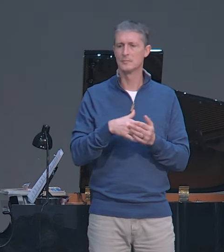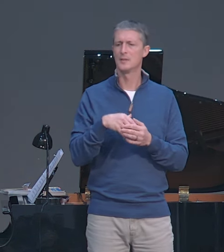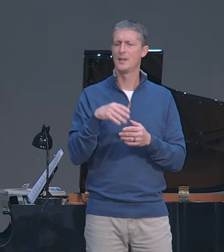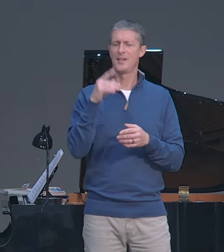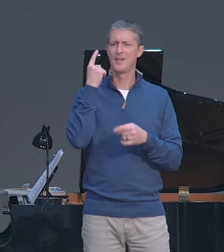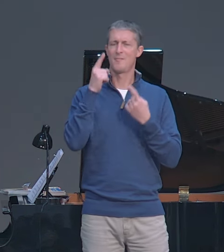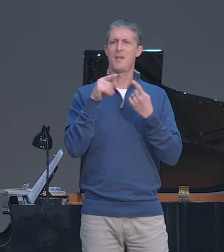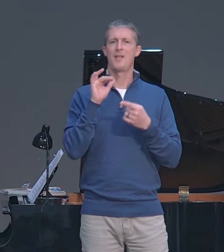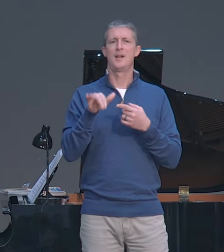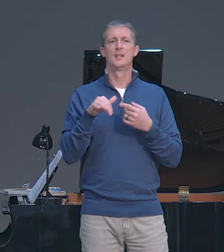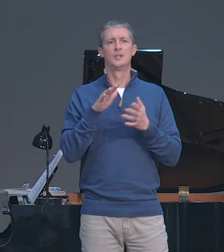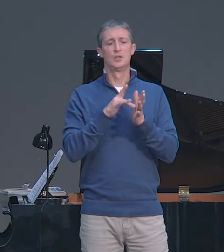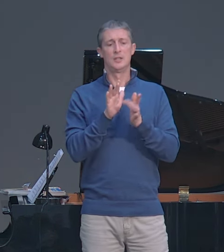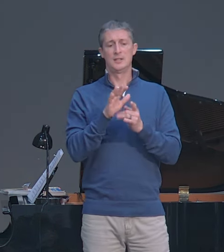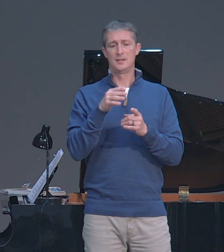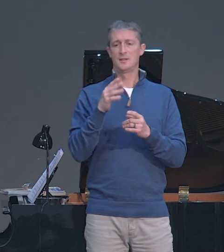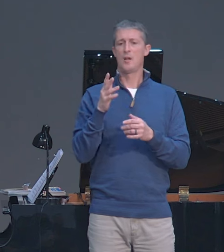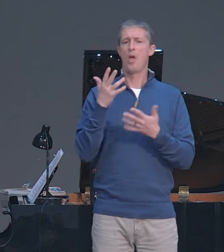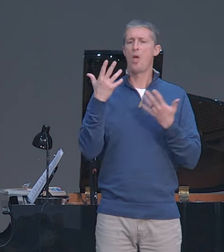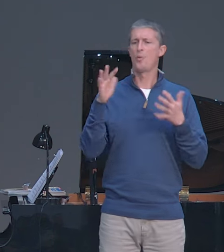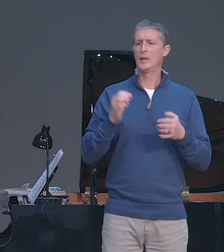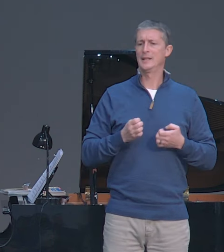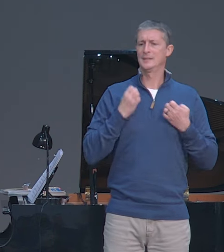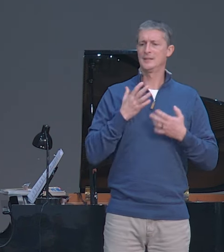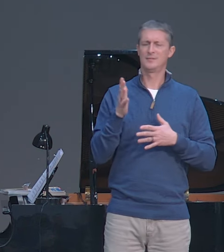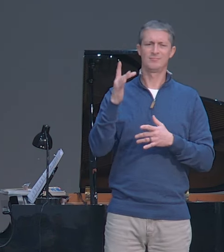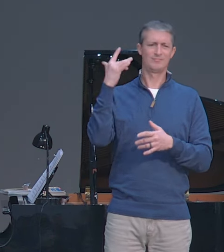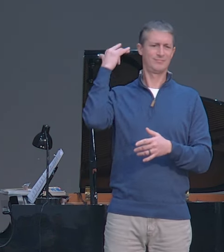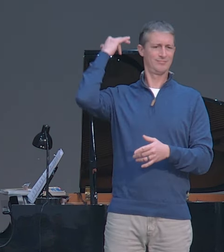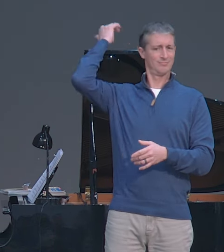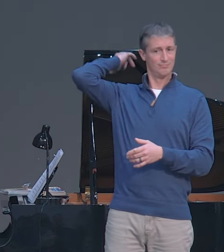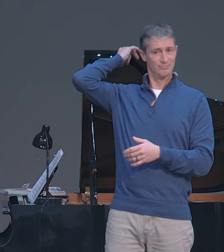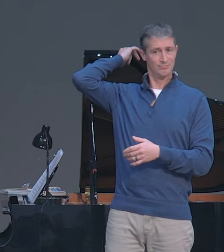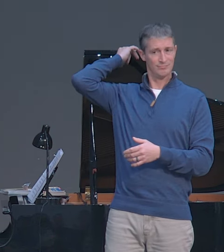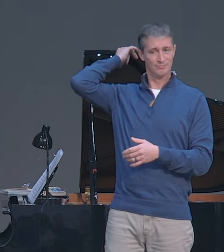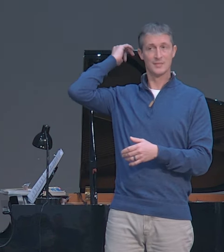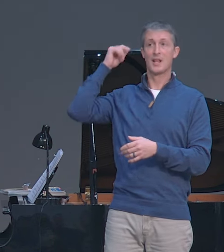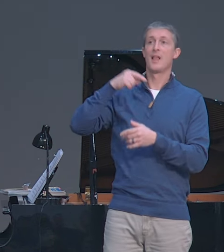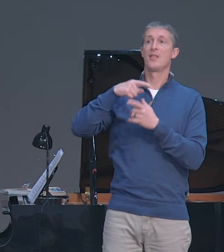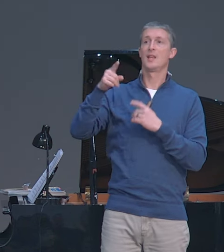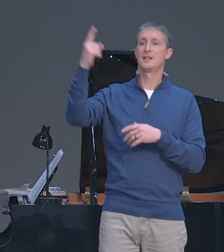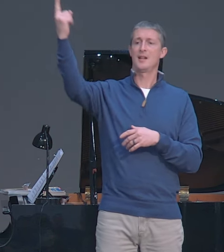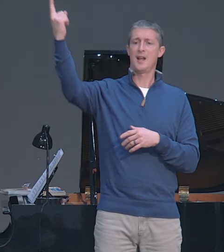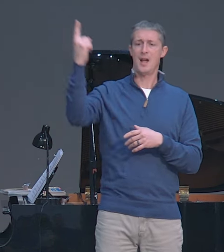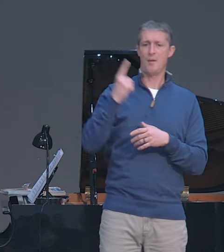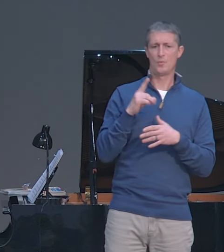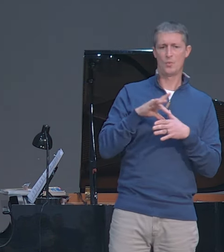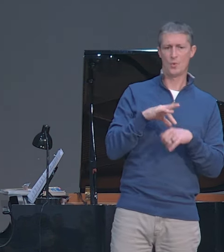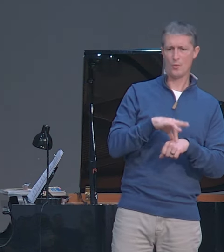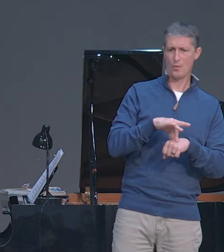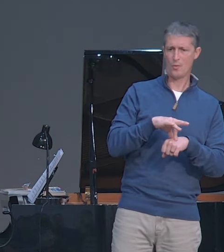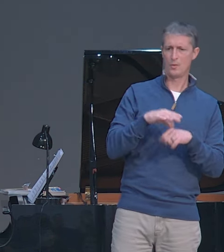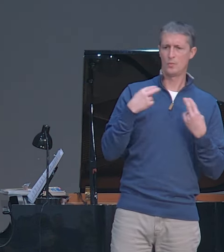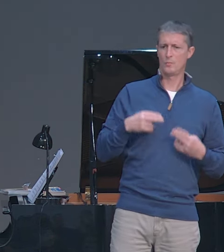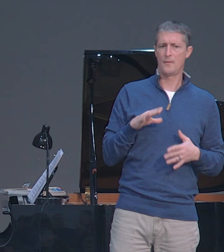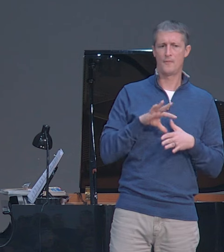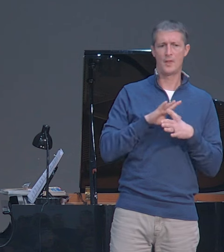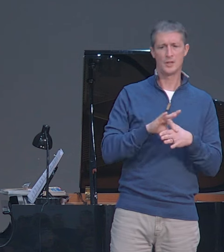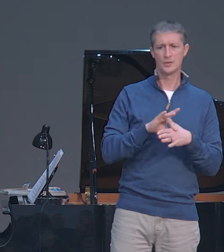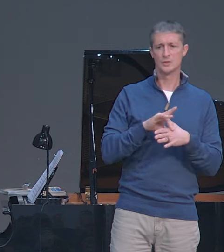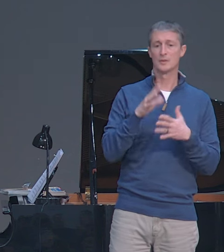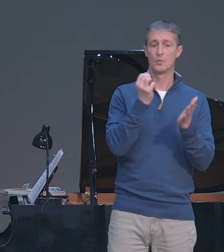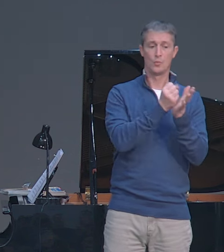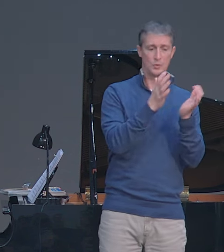past. He came to earth as God in human flesh. He was crucified to save